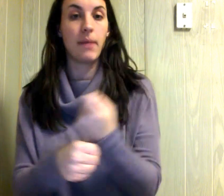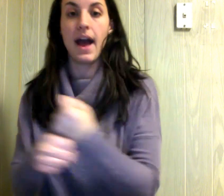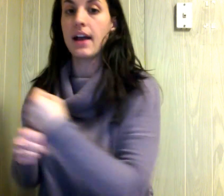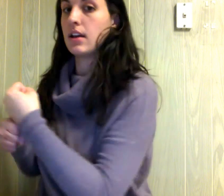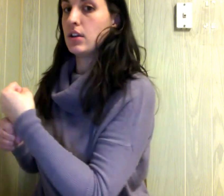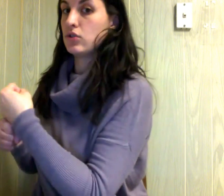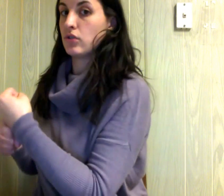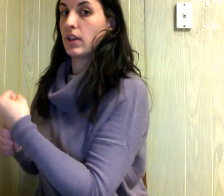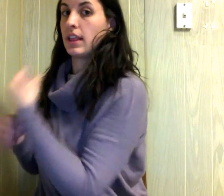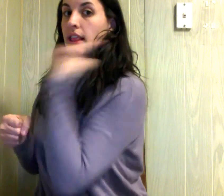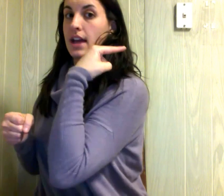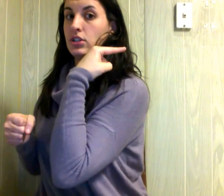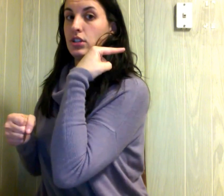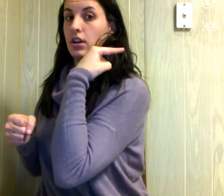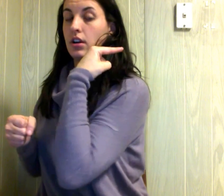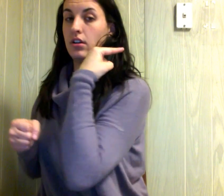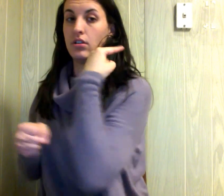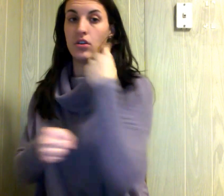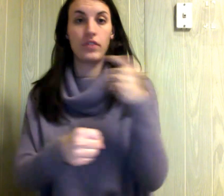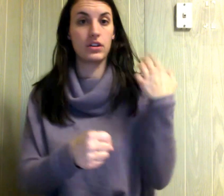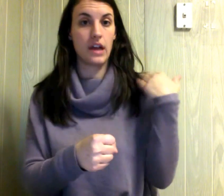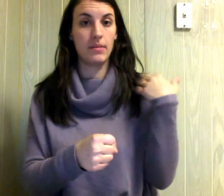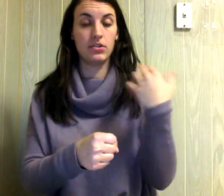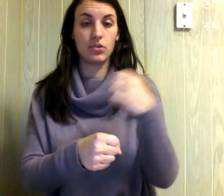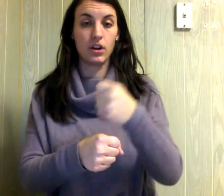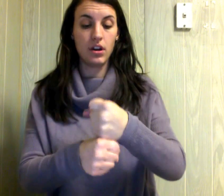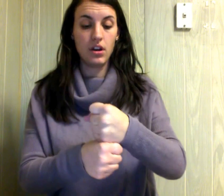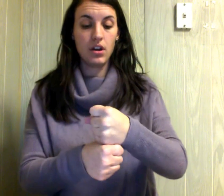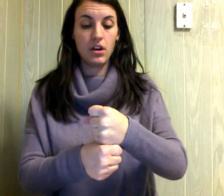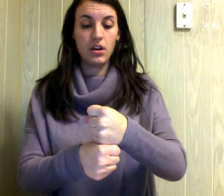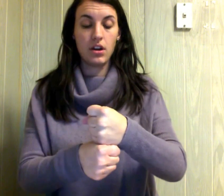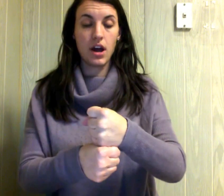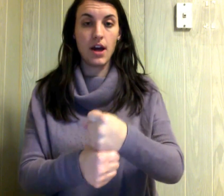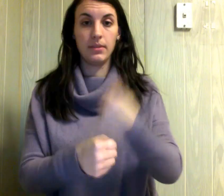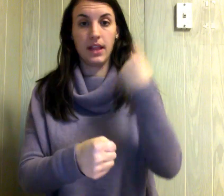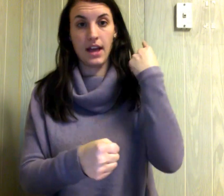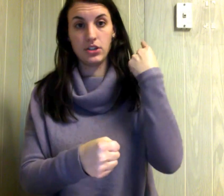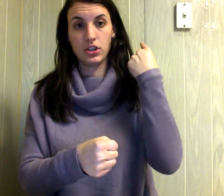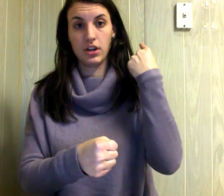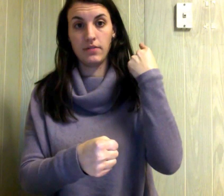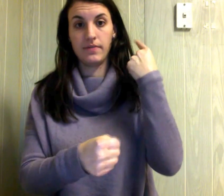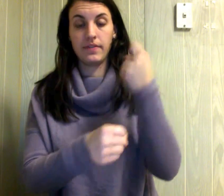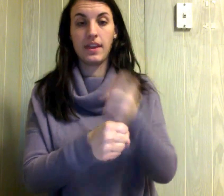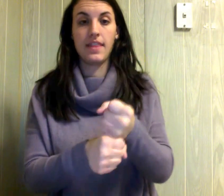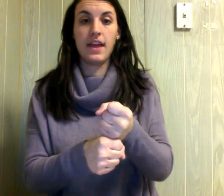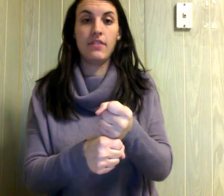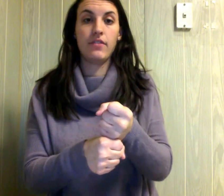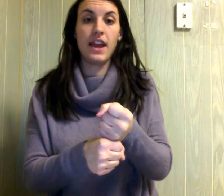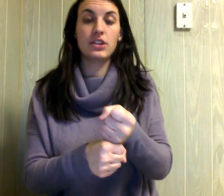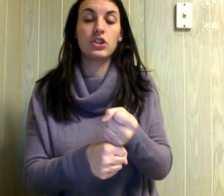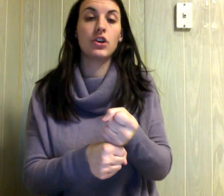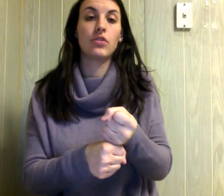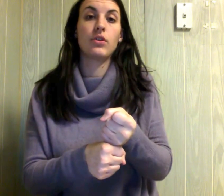back. You're doing last year, over your dominant shoulder. Last year, and then for next year, you would go